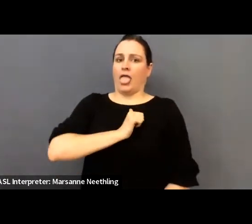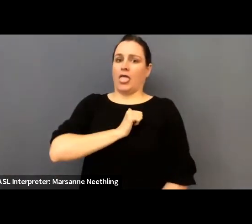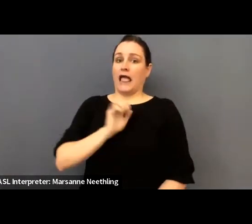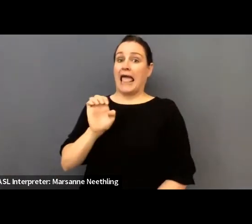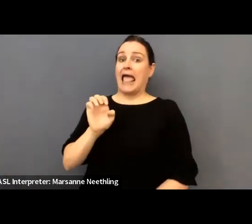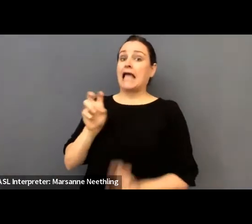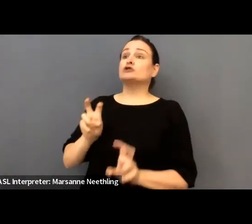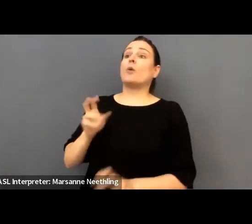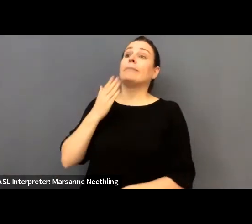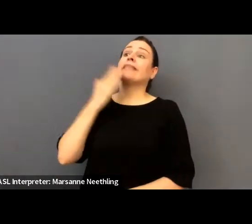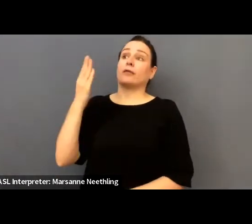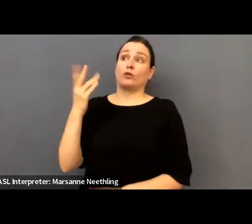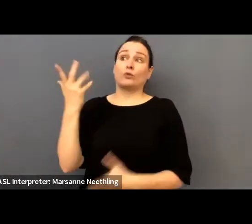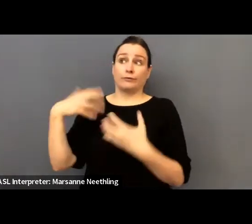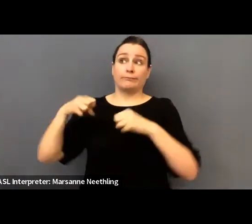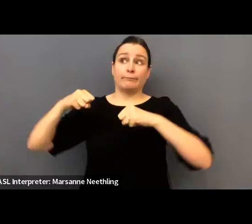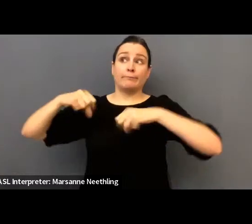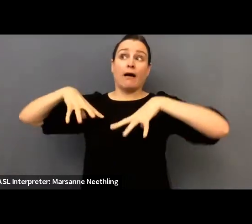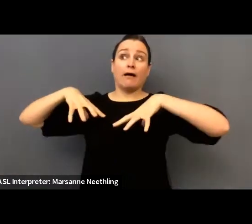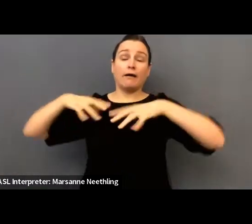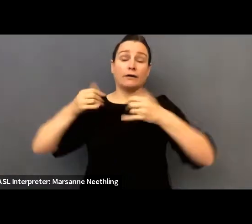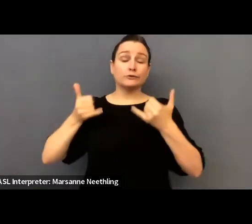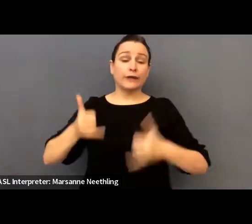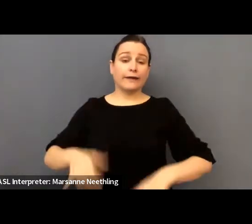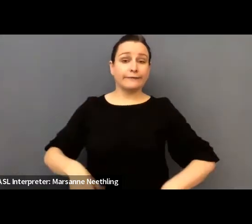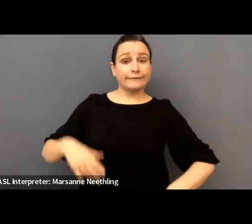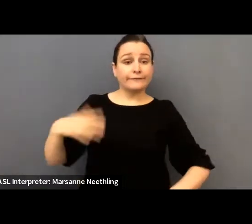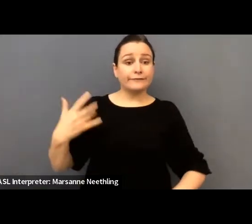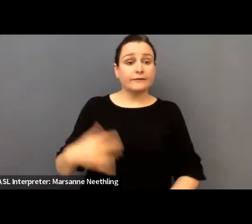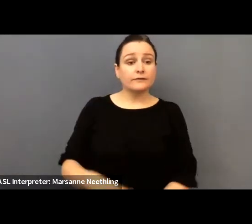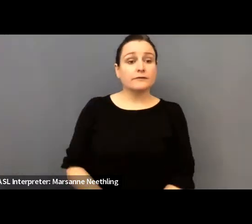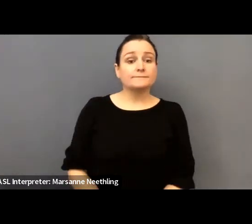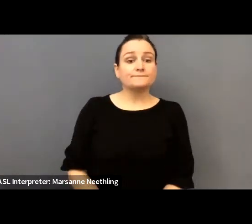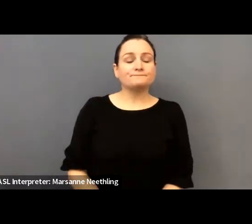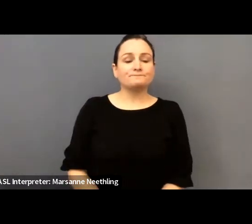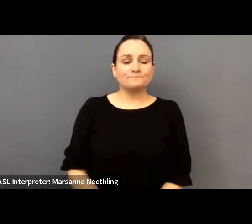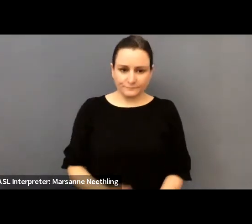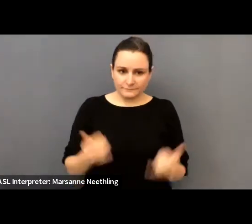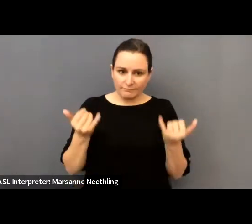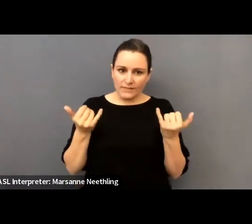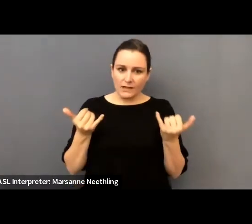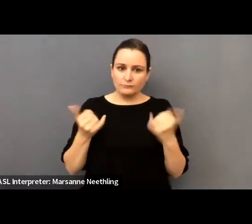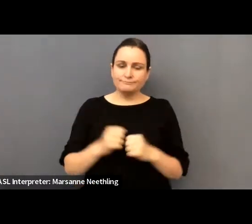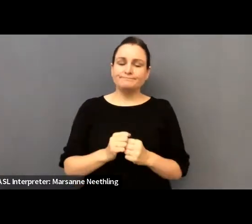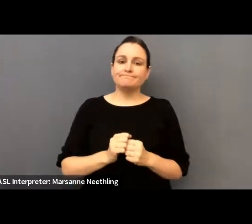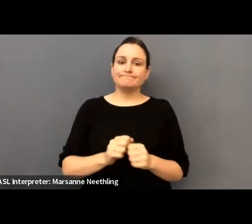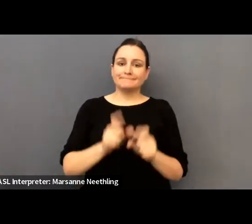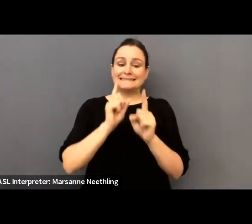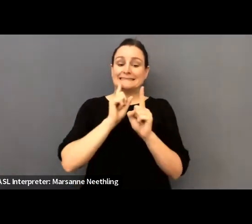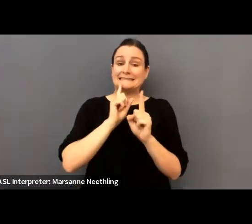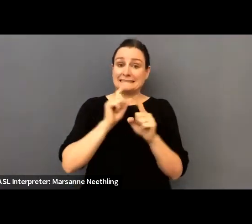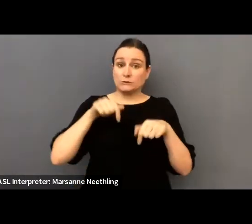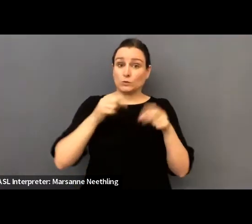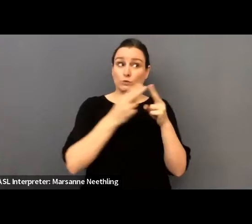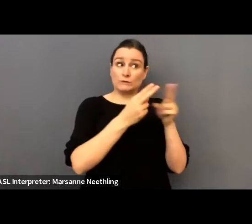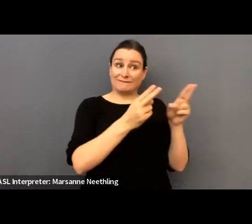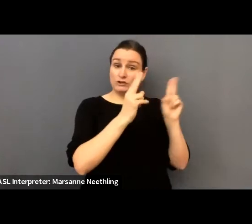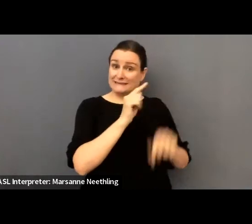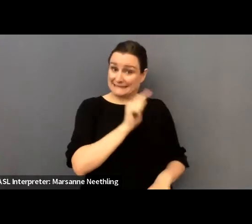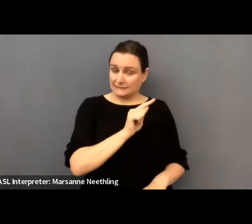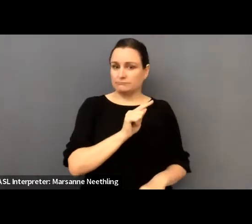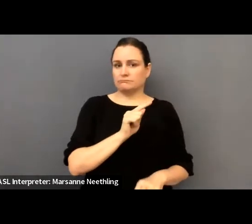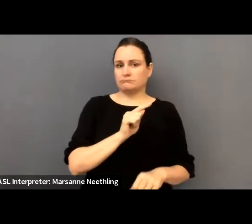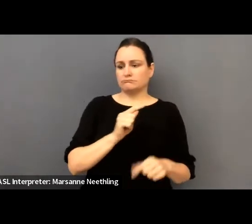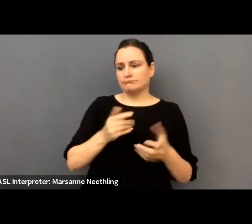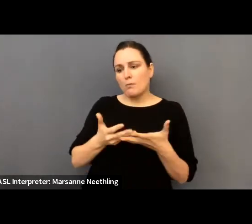How can institutes make the teaching and learning experience for SASL users more inclusive?